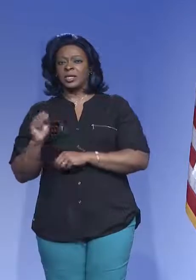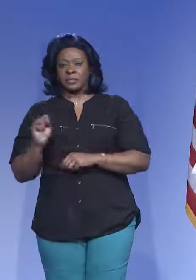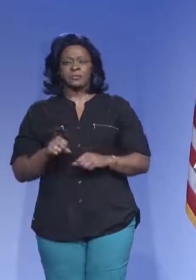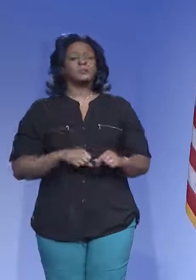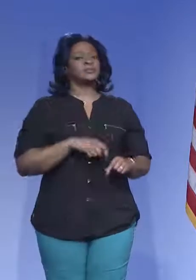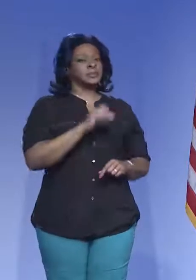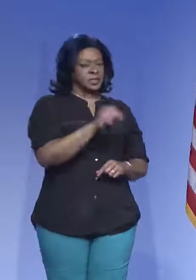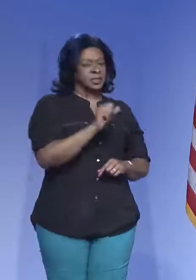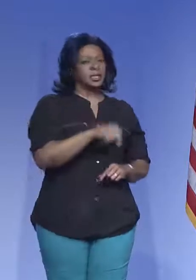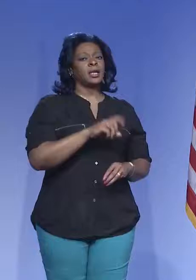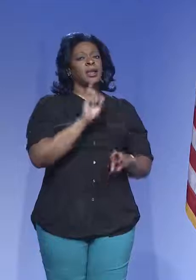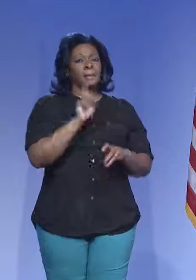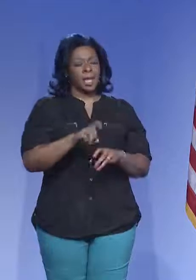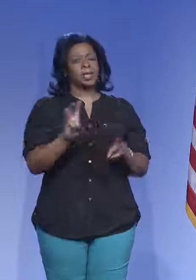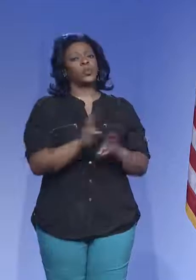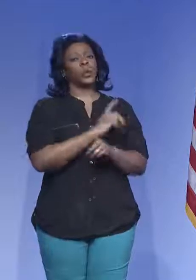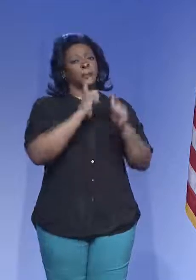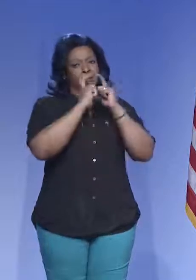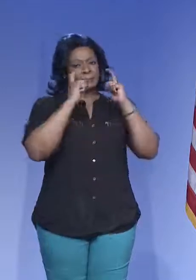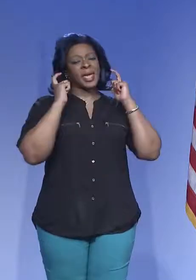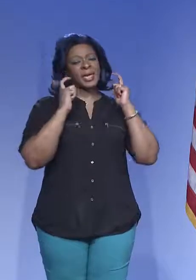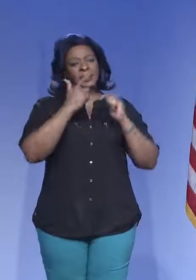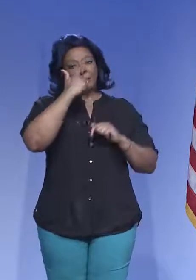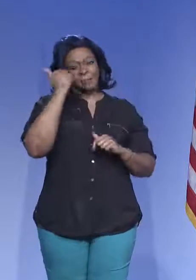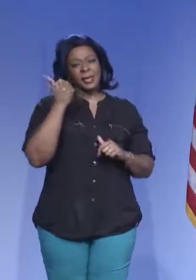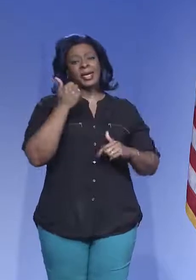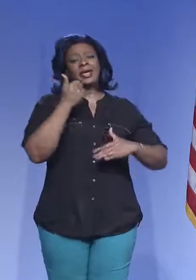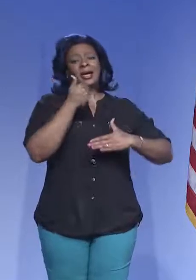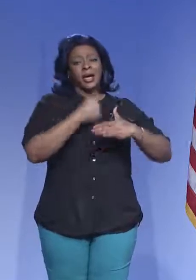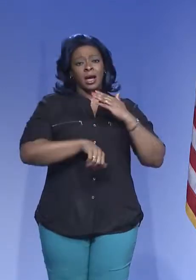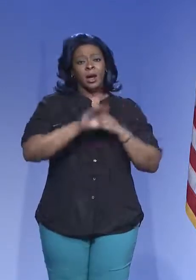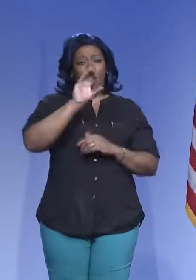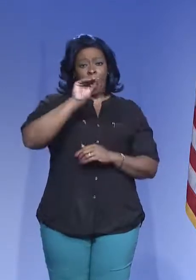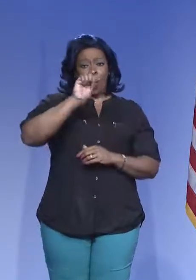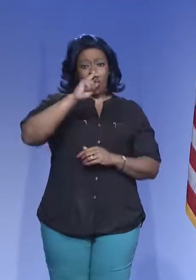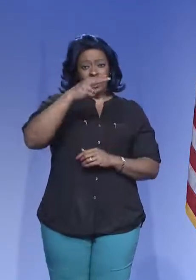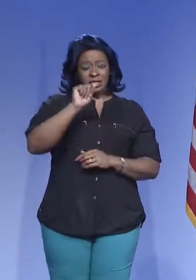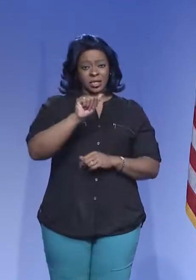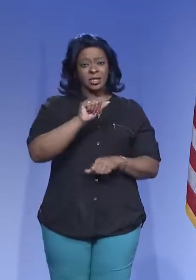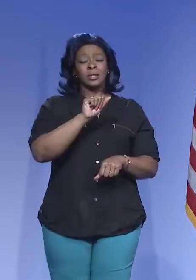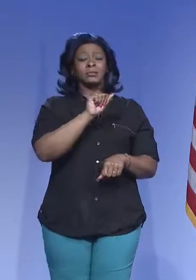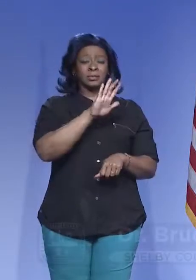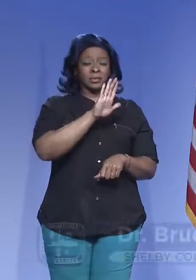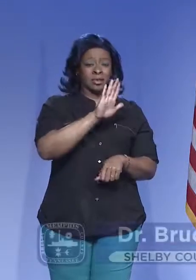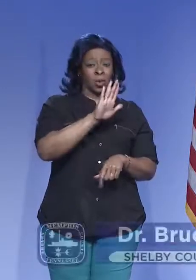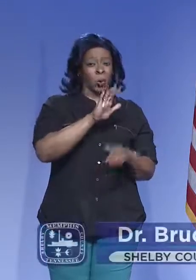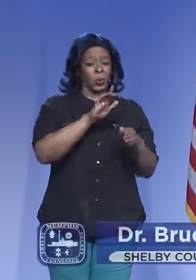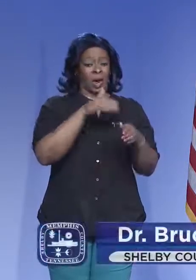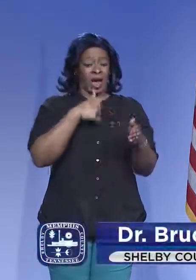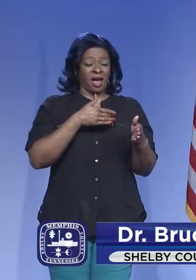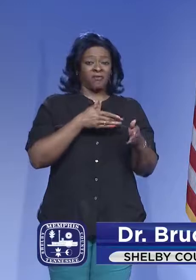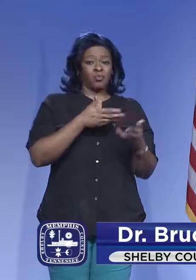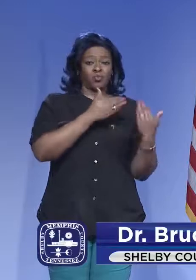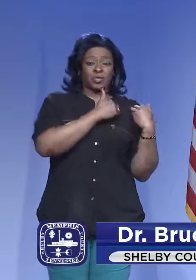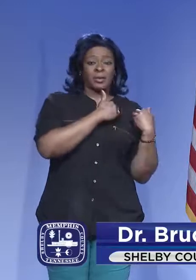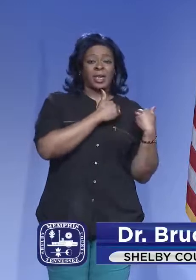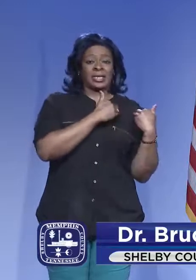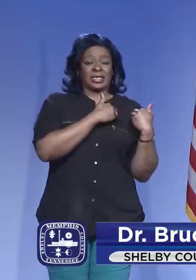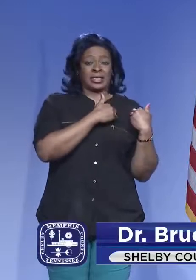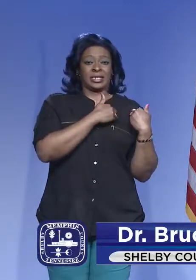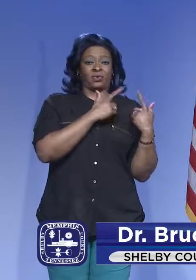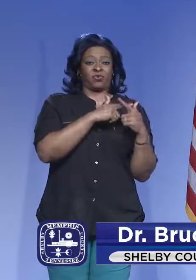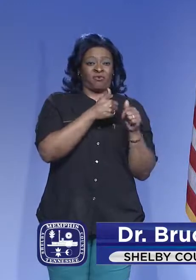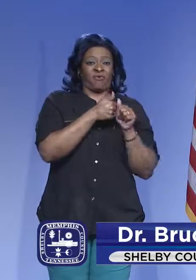then they must wear masks because under OSHA, an employer has a